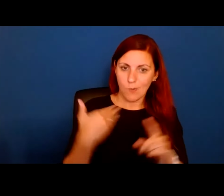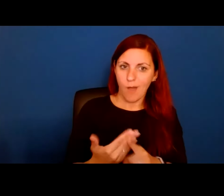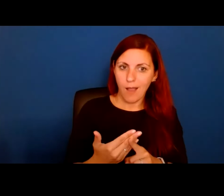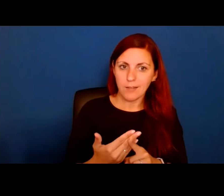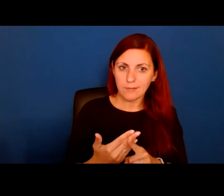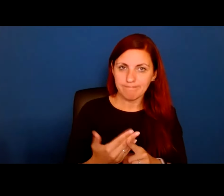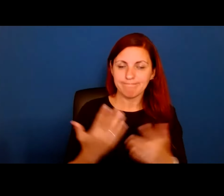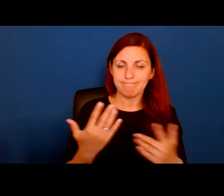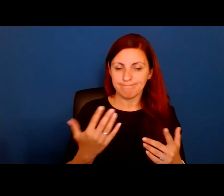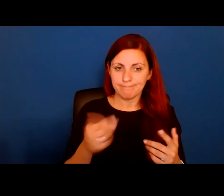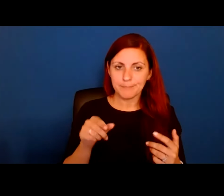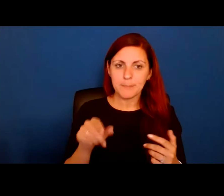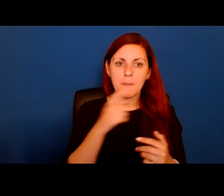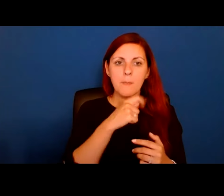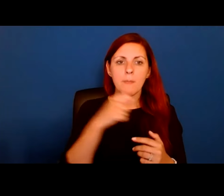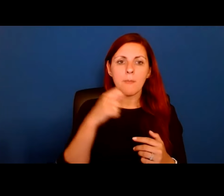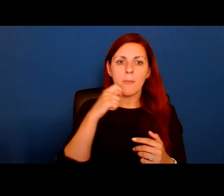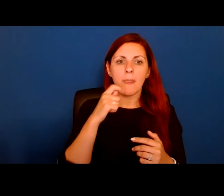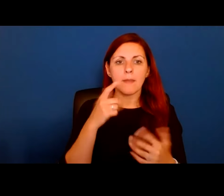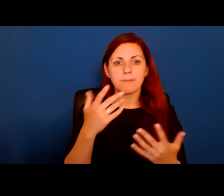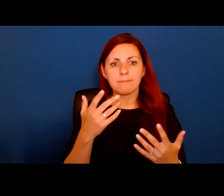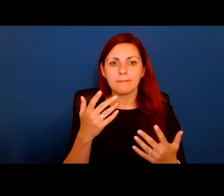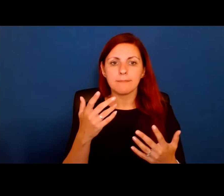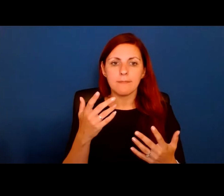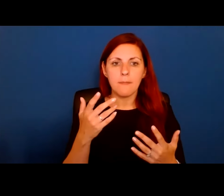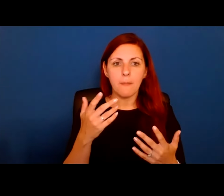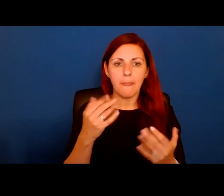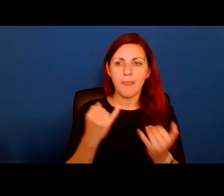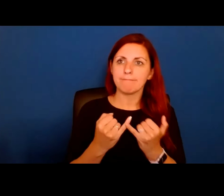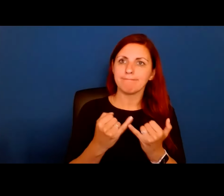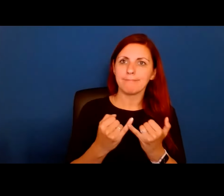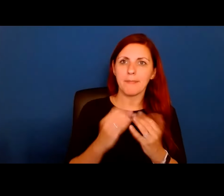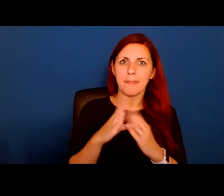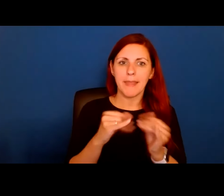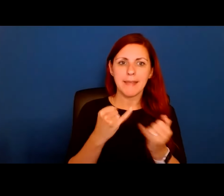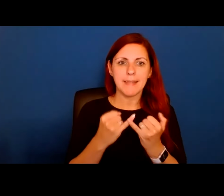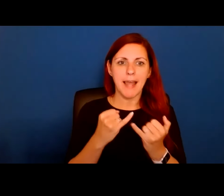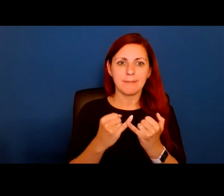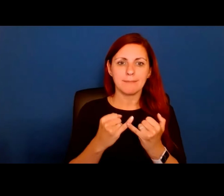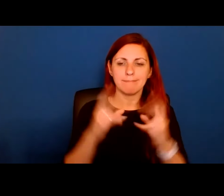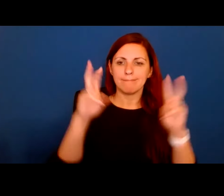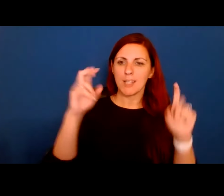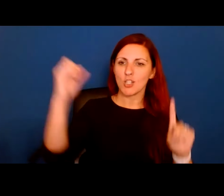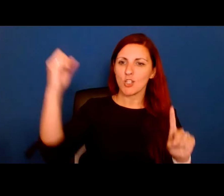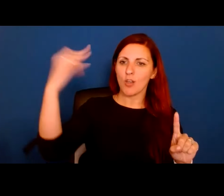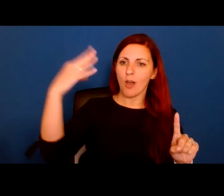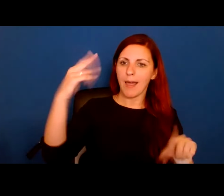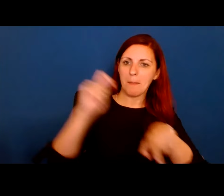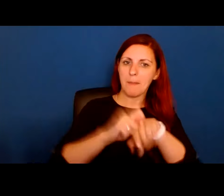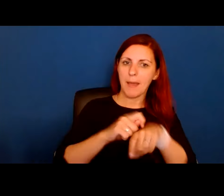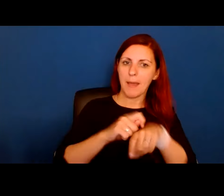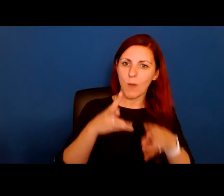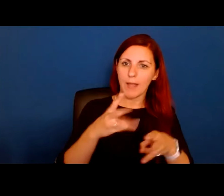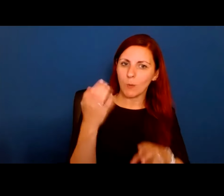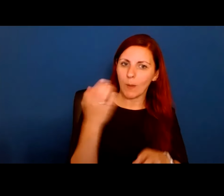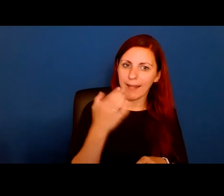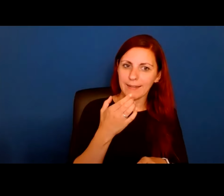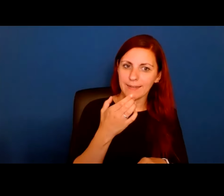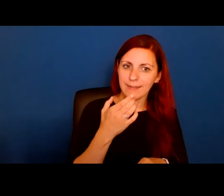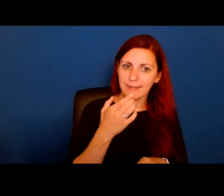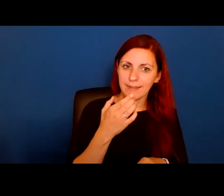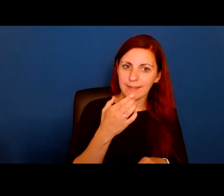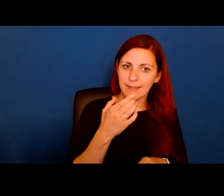They say that sunlight is the best disinfectant. therefore, it's only by having clear, robust data that we can start to